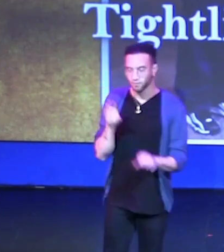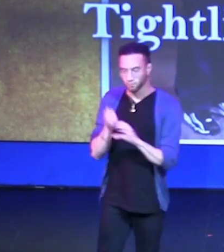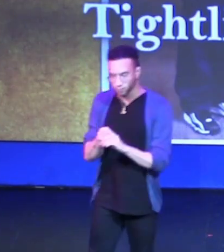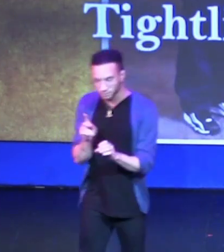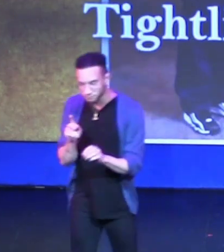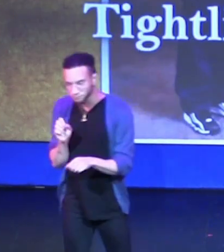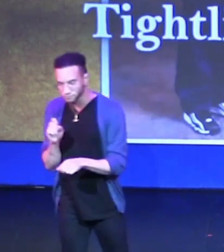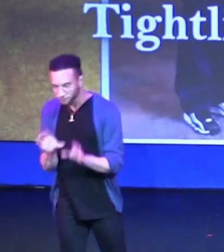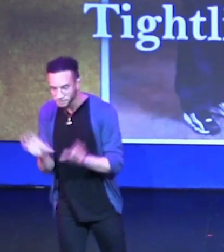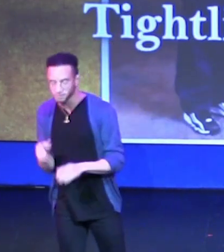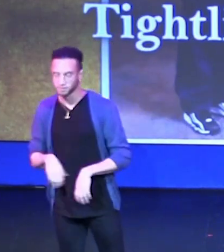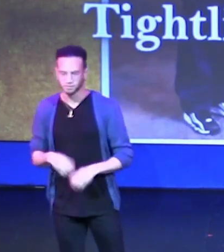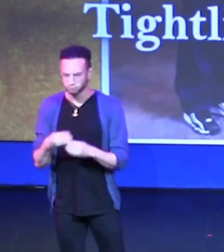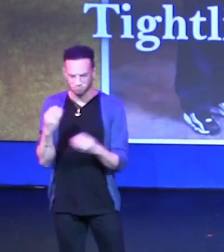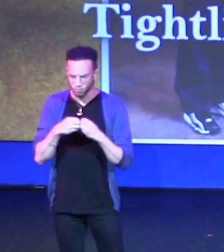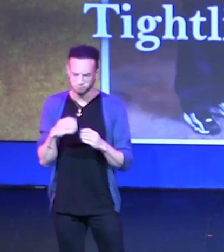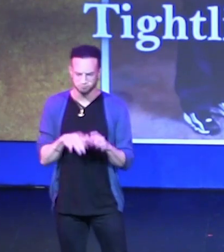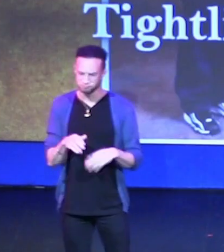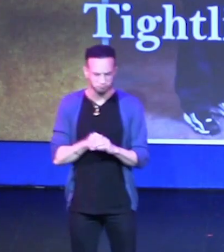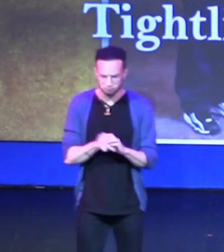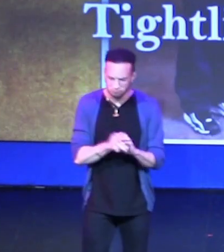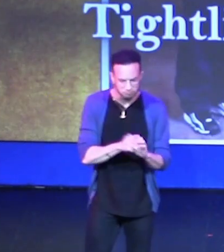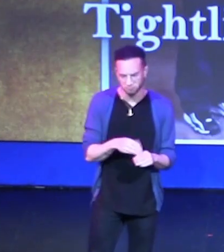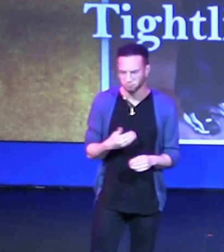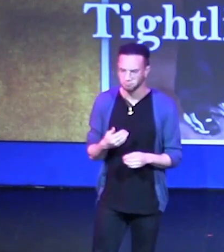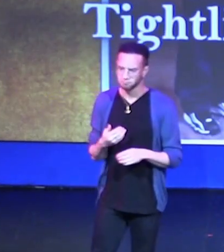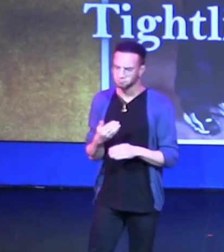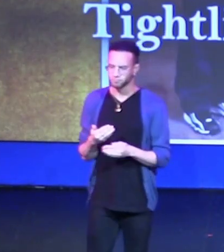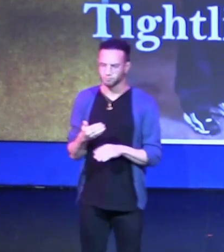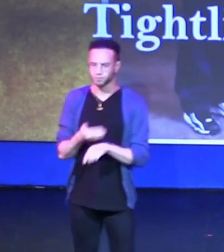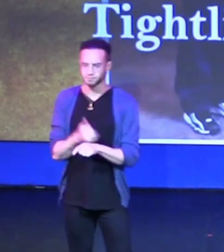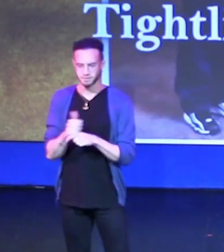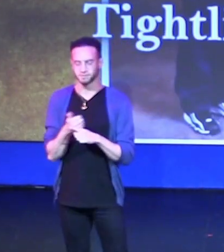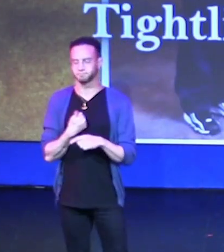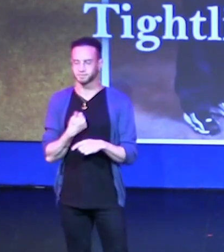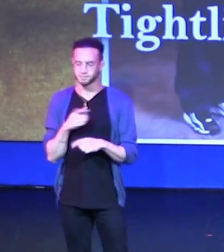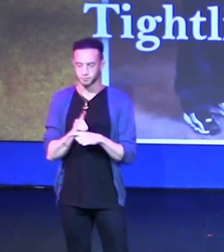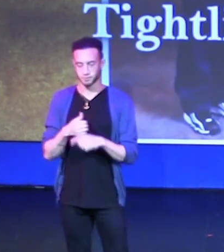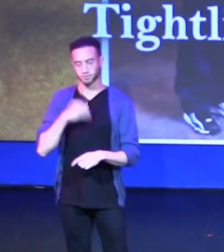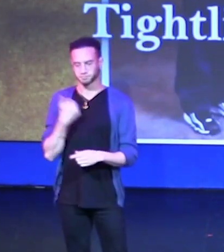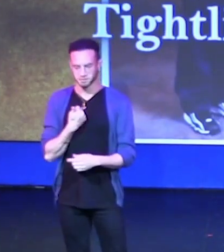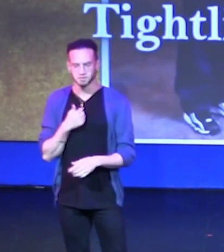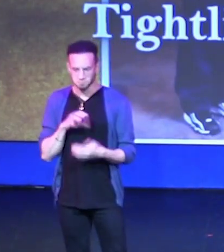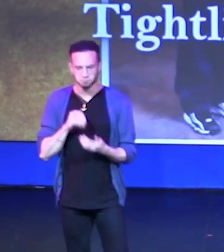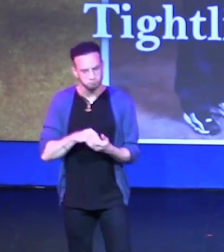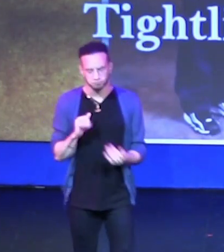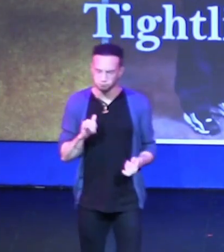was involved in various clubs, in activities, so many things. And I began to figure out who I